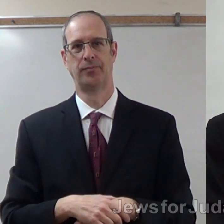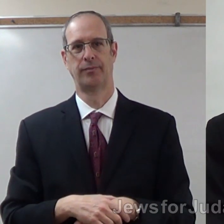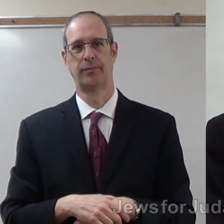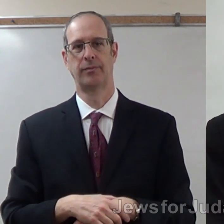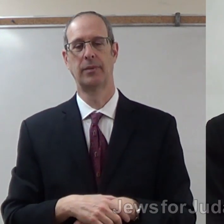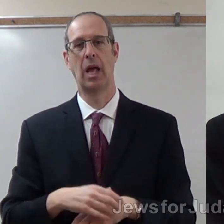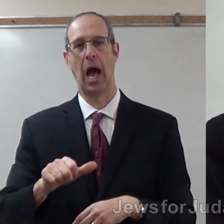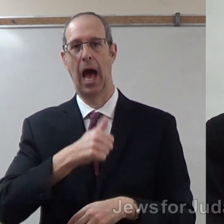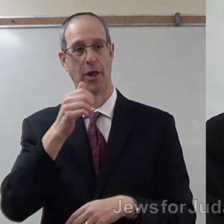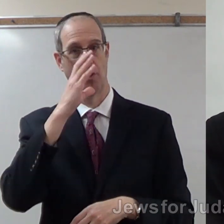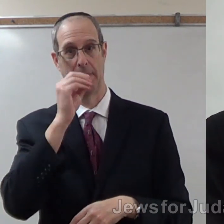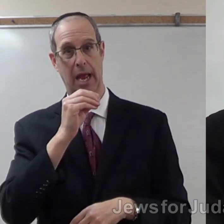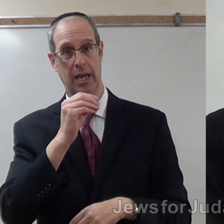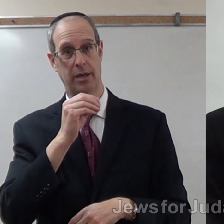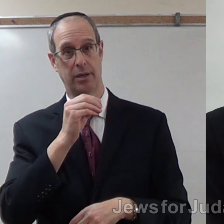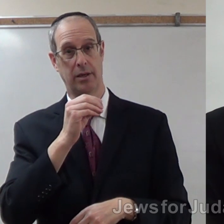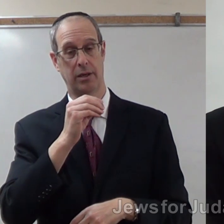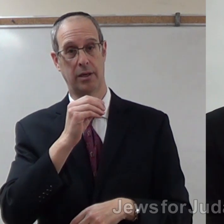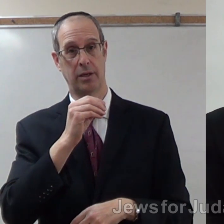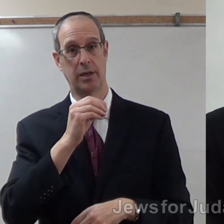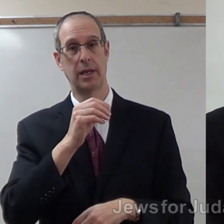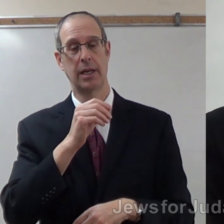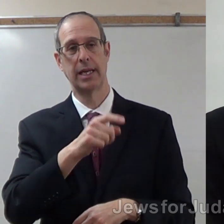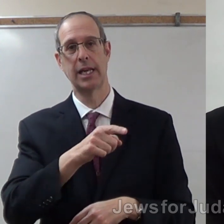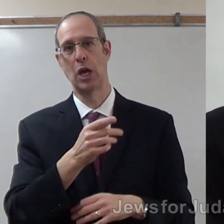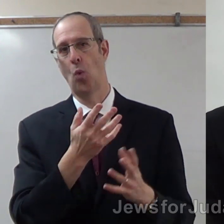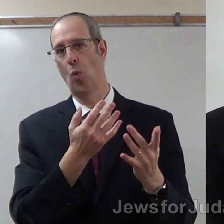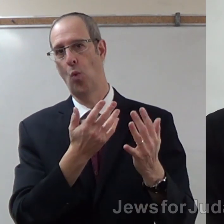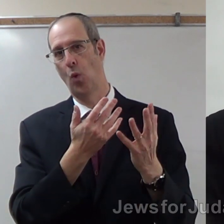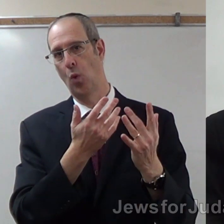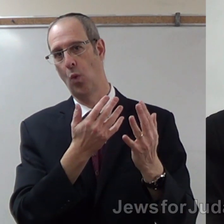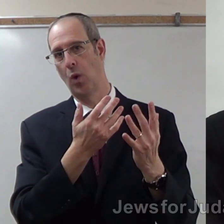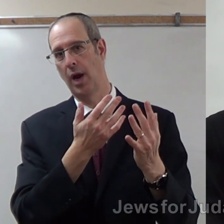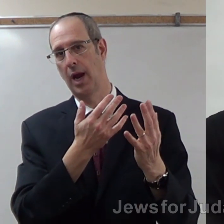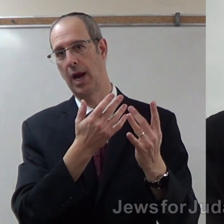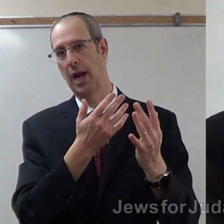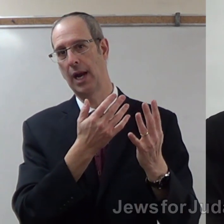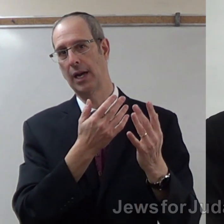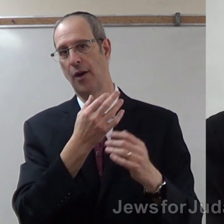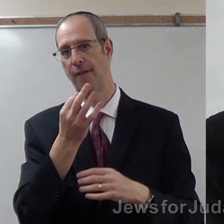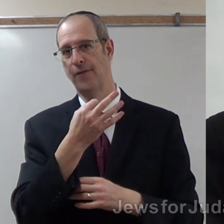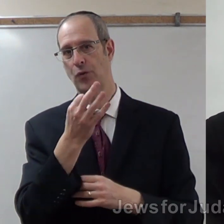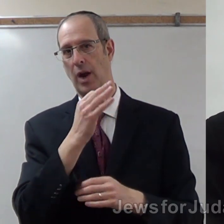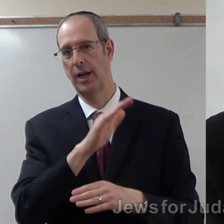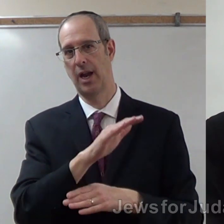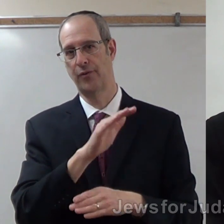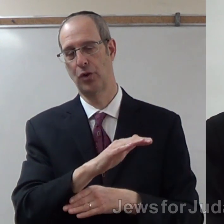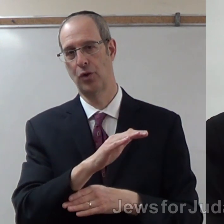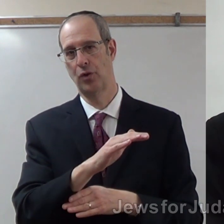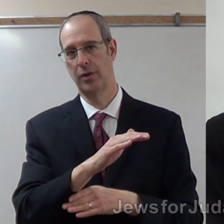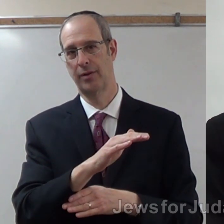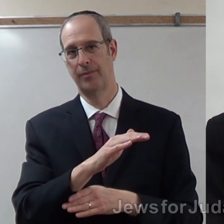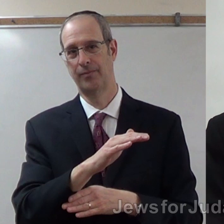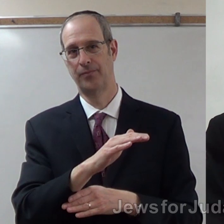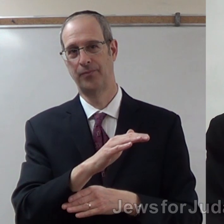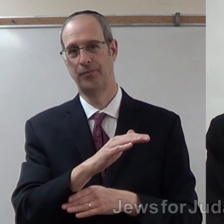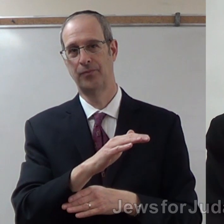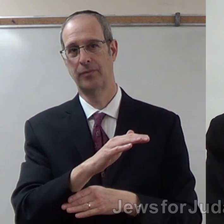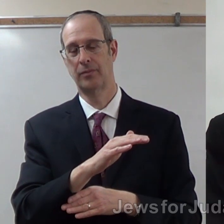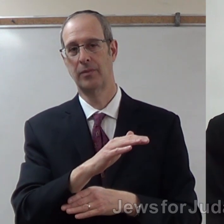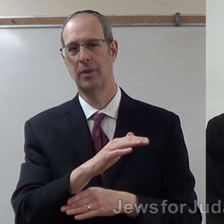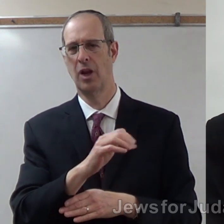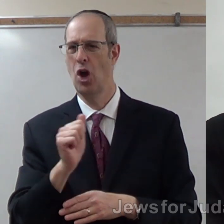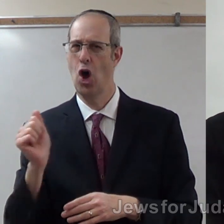So what did the other man do? He waited until Friday afternoon,